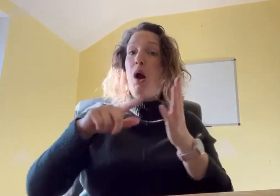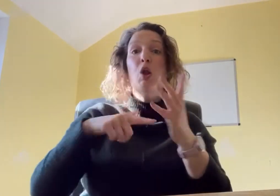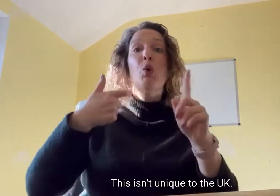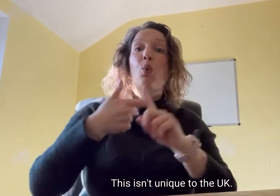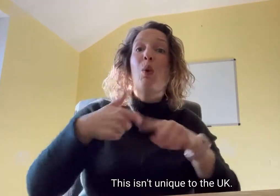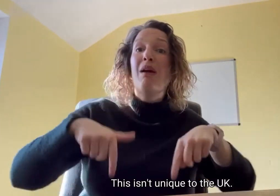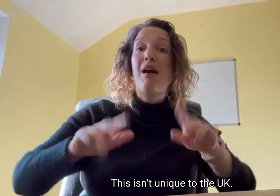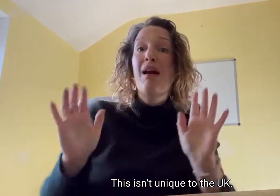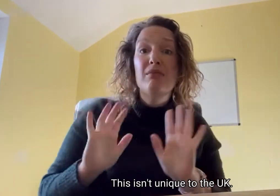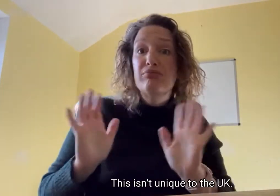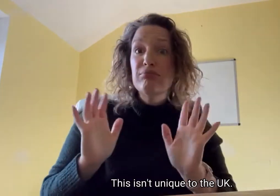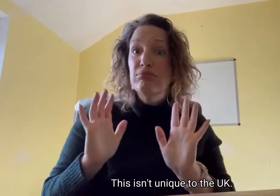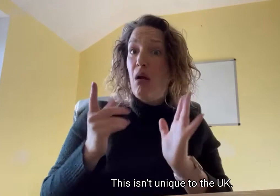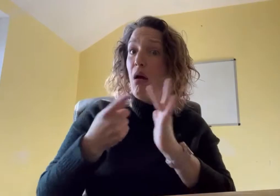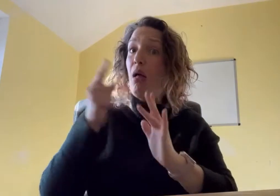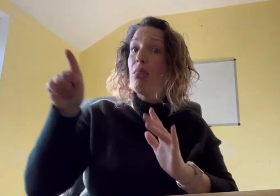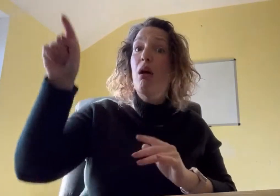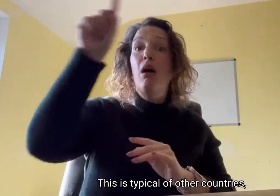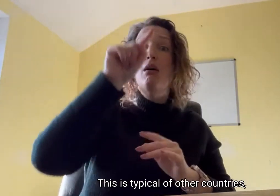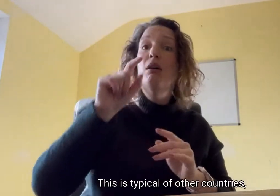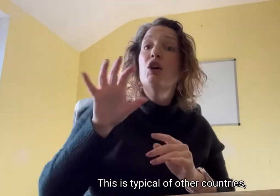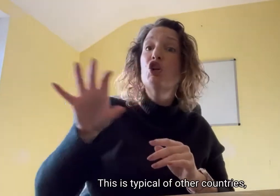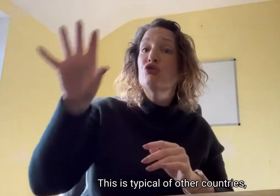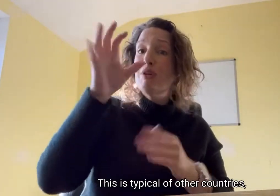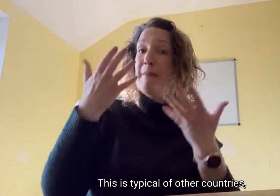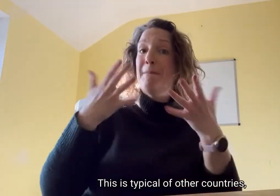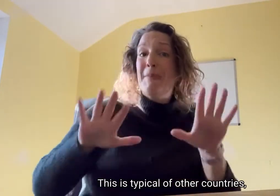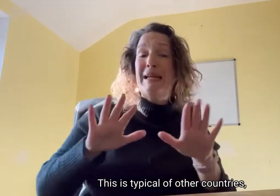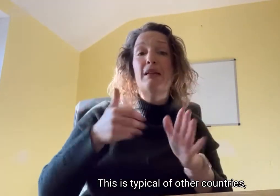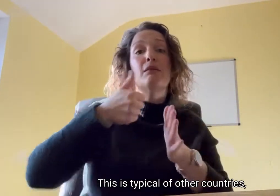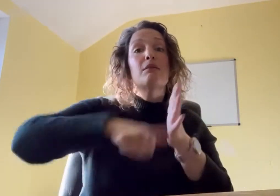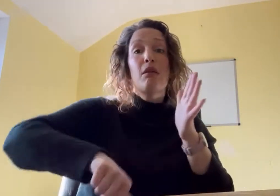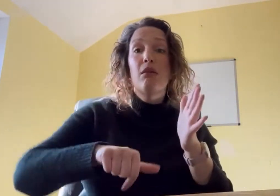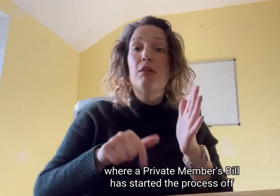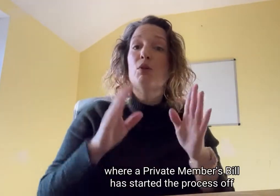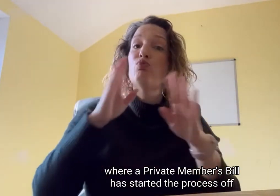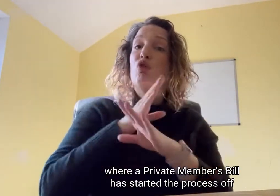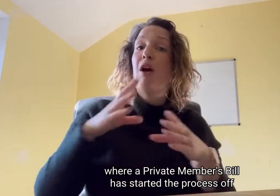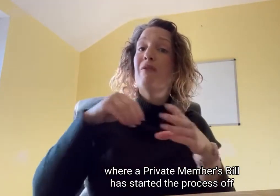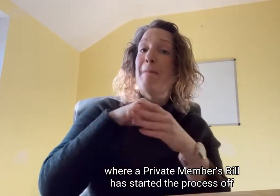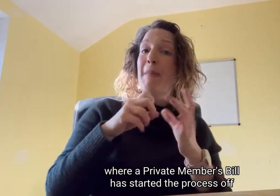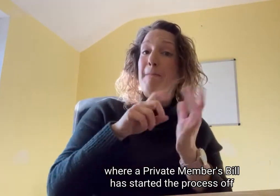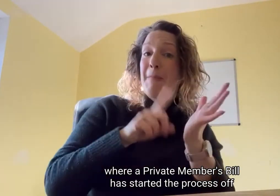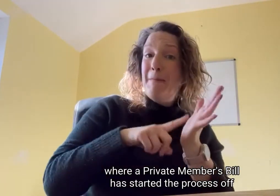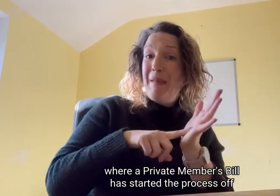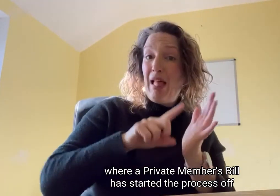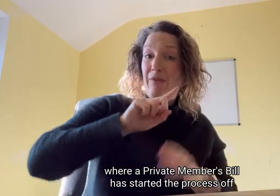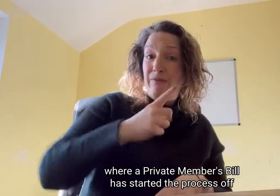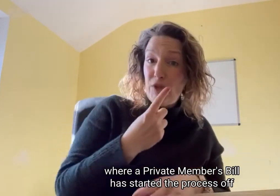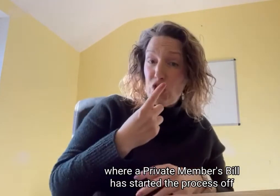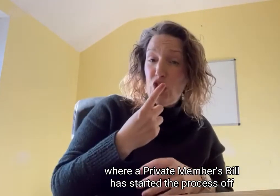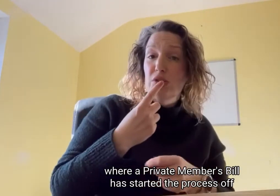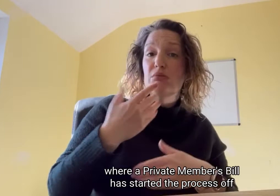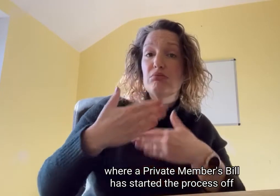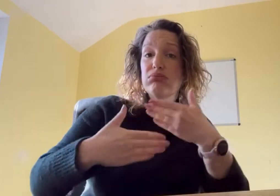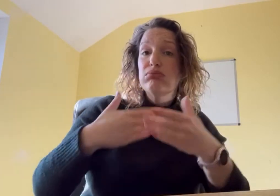This isn't unique to the UK. This is typical of other countries, where a private member's bill has started the process off, and